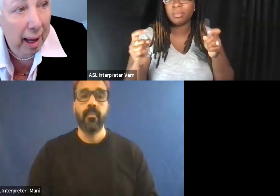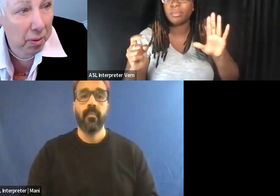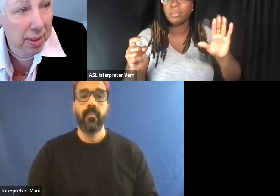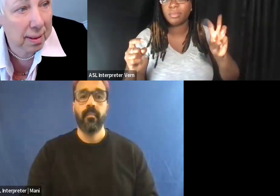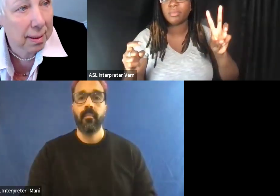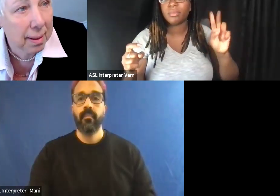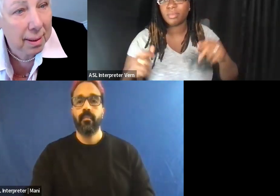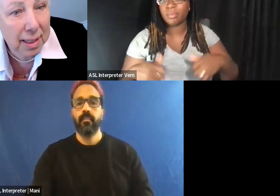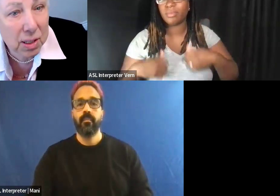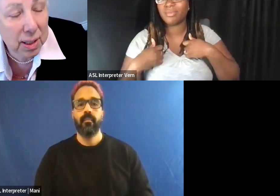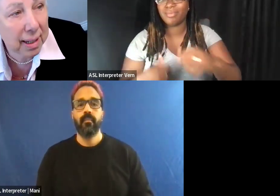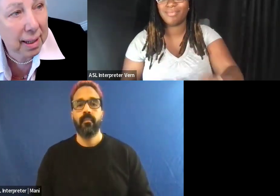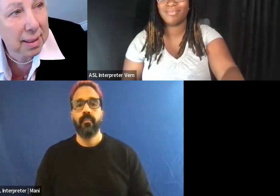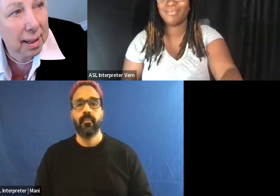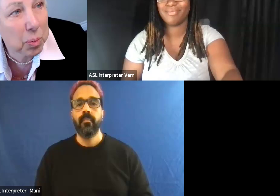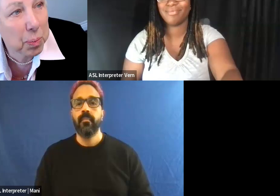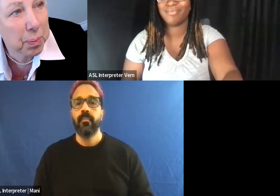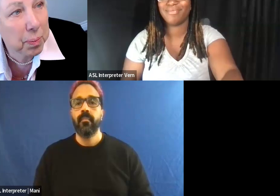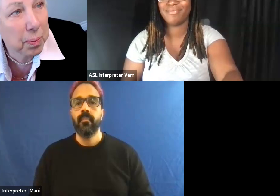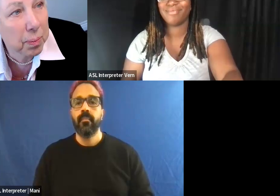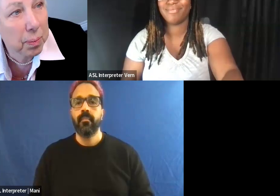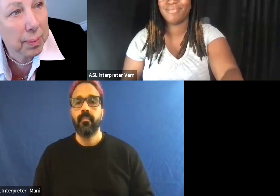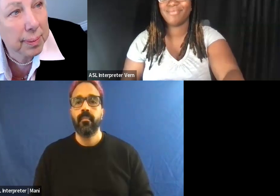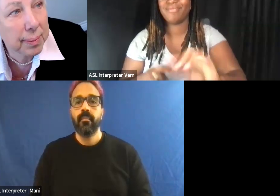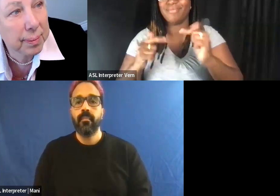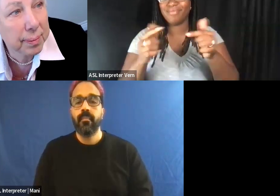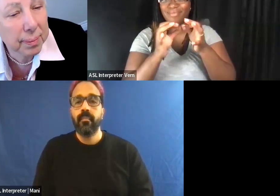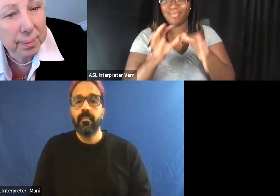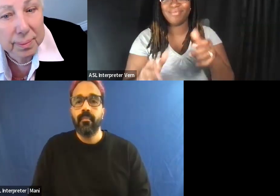own lives. Let's look at that next slide.